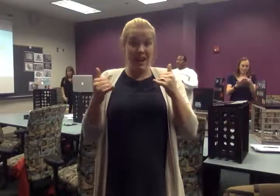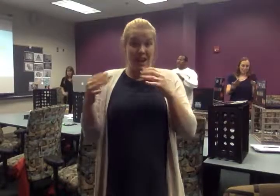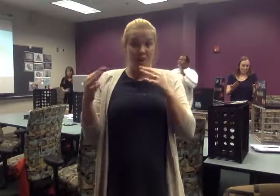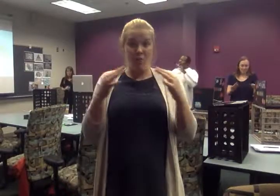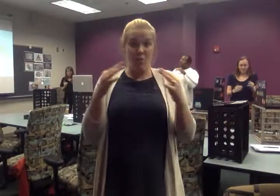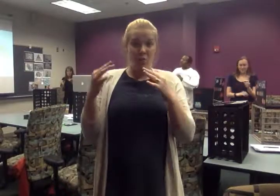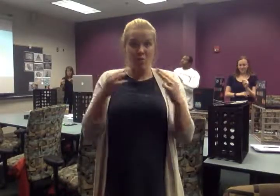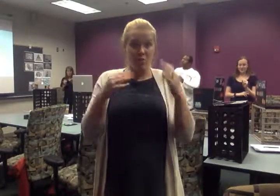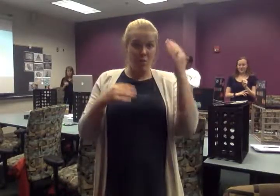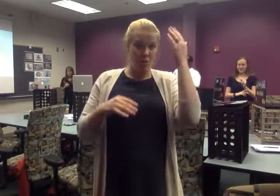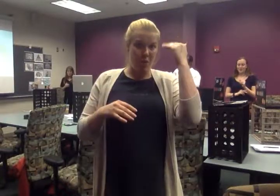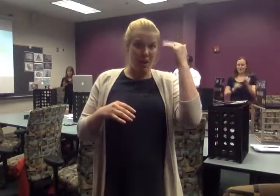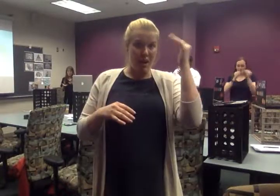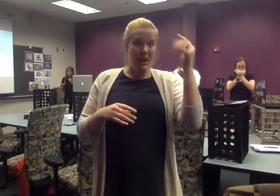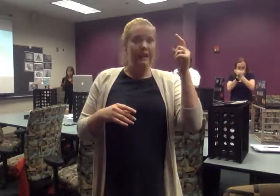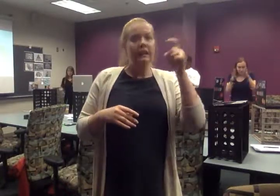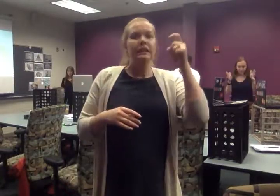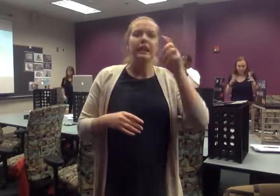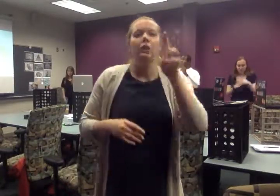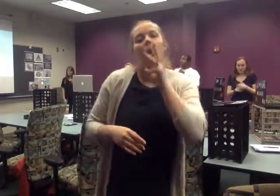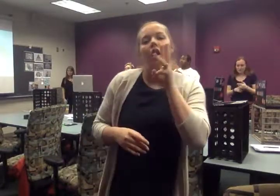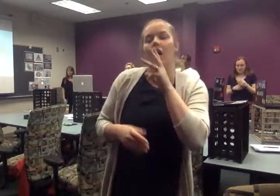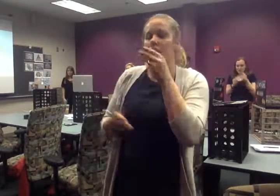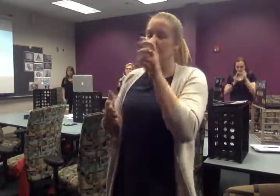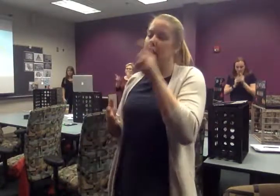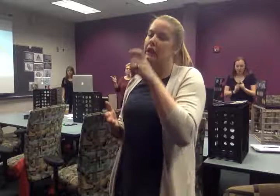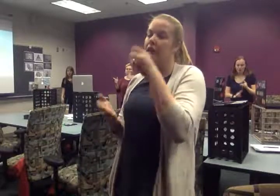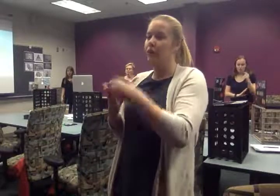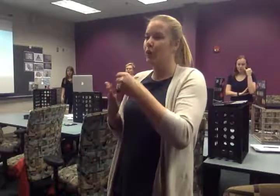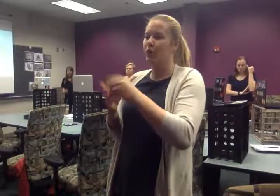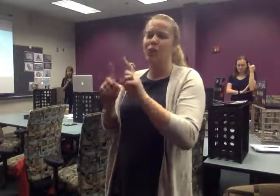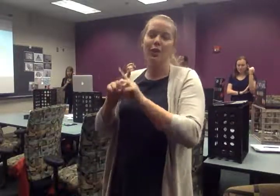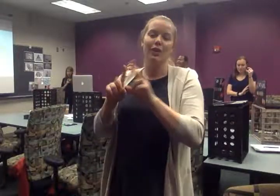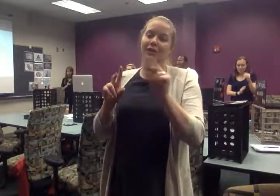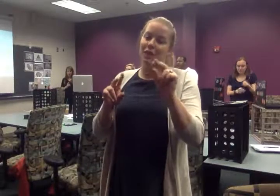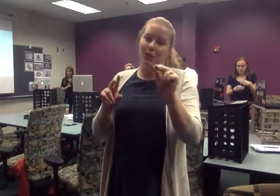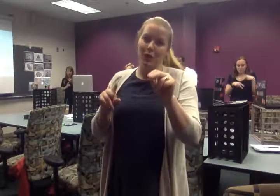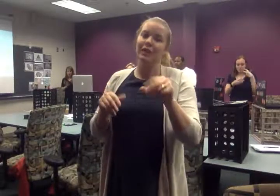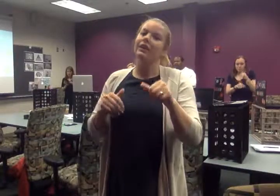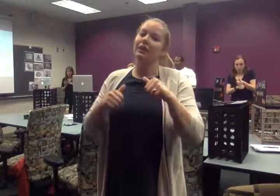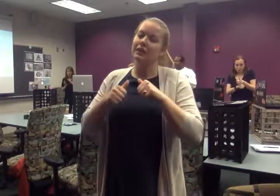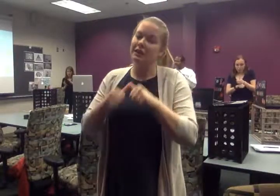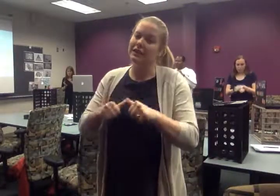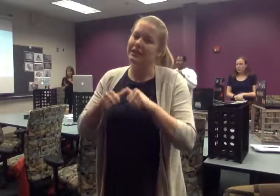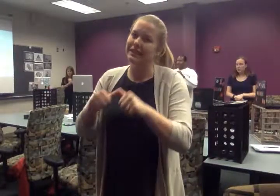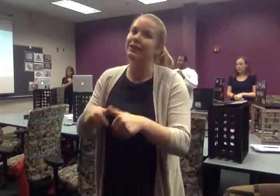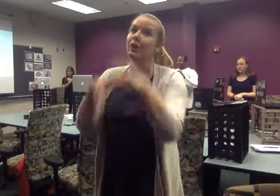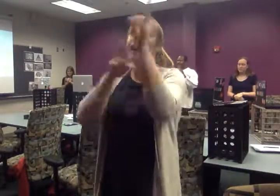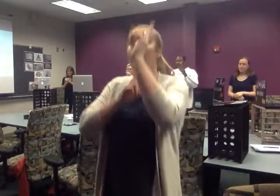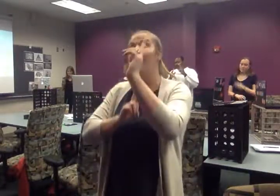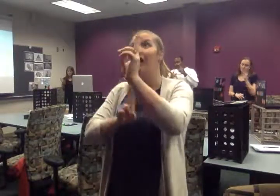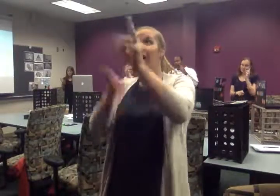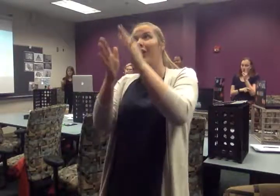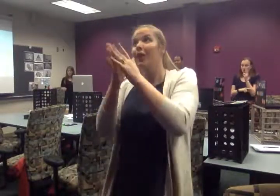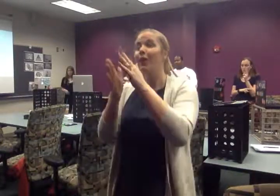about honor and ideas and standing up for the defenseless and etc., which is all about as historically convincing as the Iliad. In